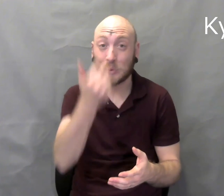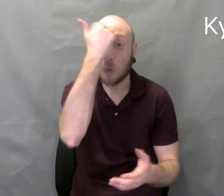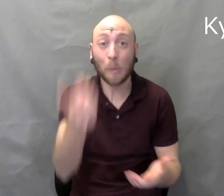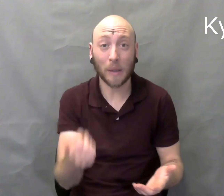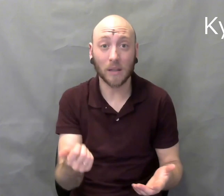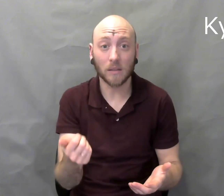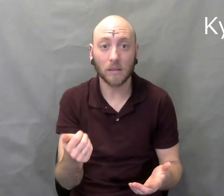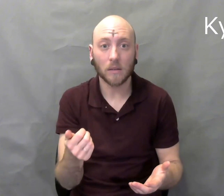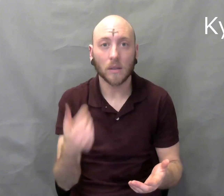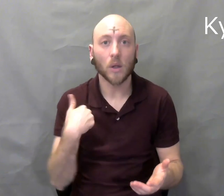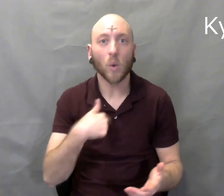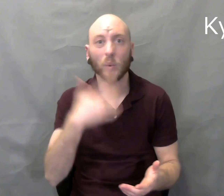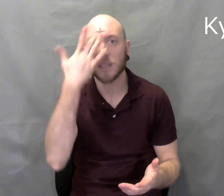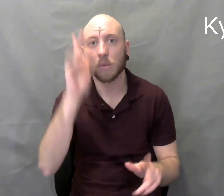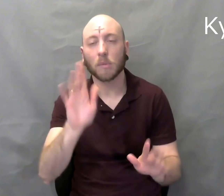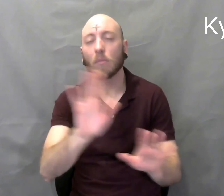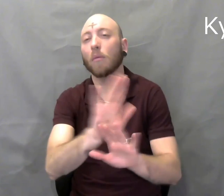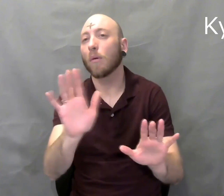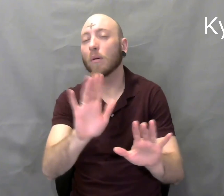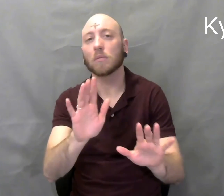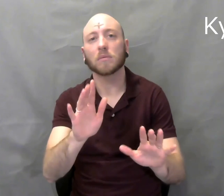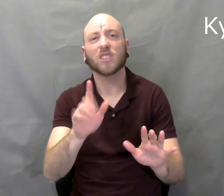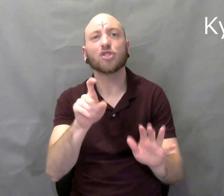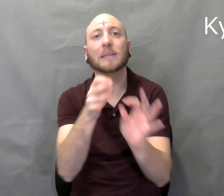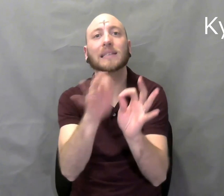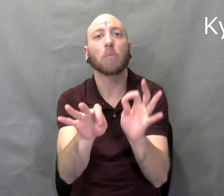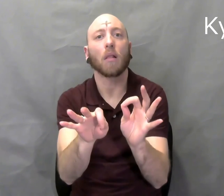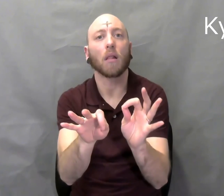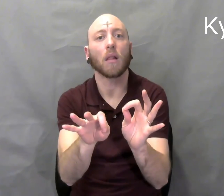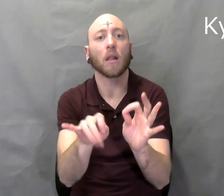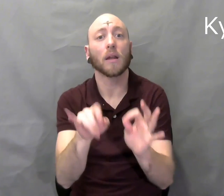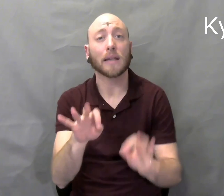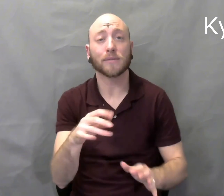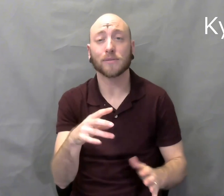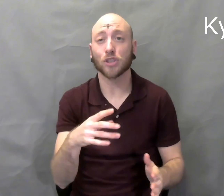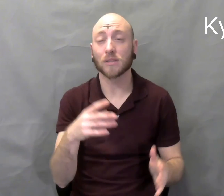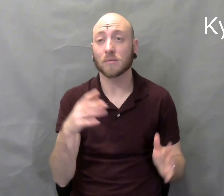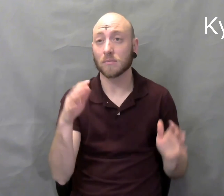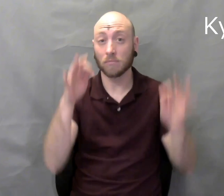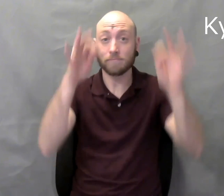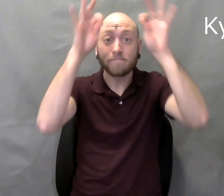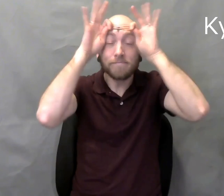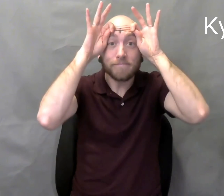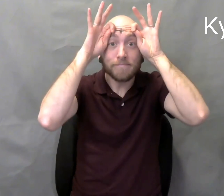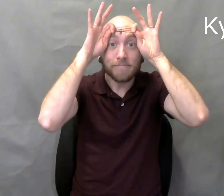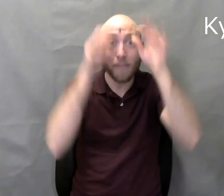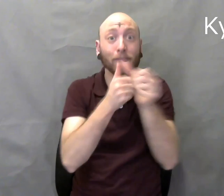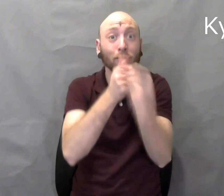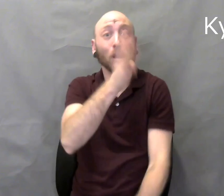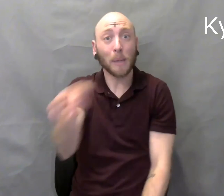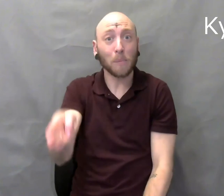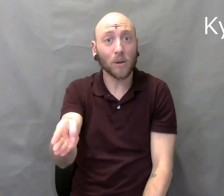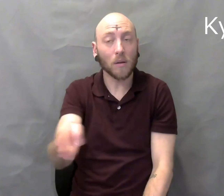us smart ones get buried all the time. And if you just get stupid and actually just do it, it's unbelievable what shows